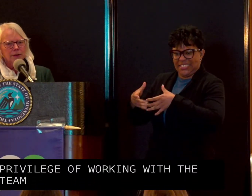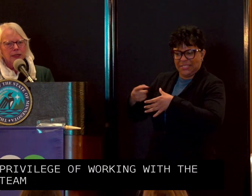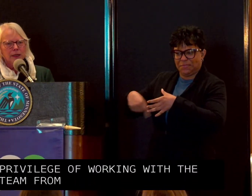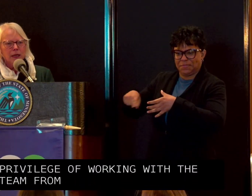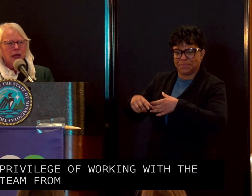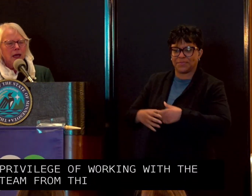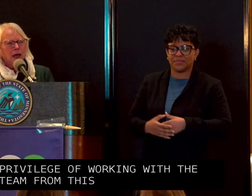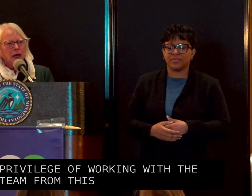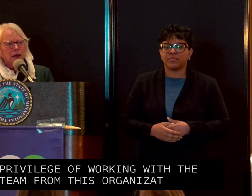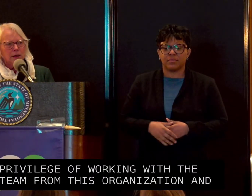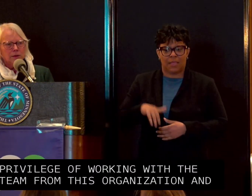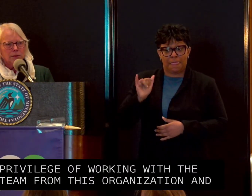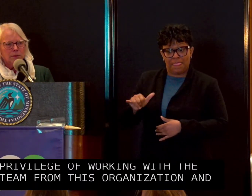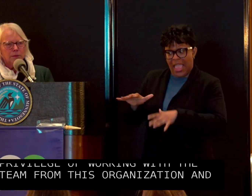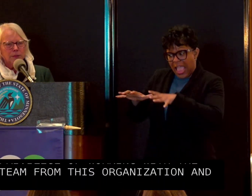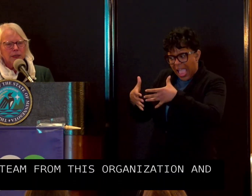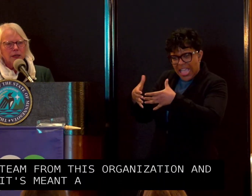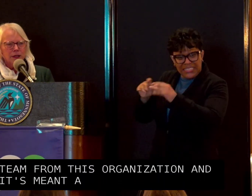a lot to me